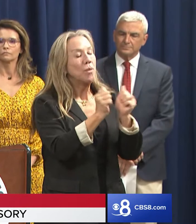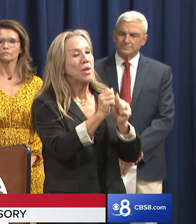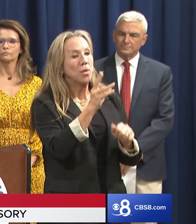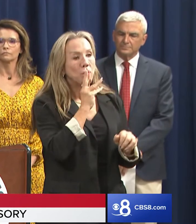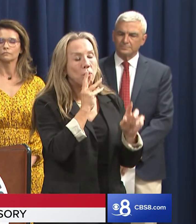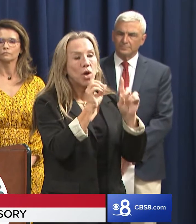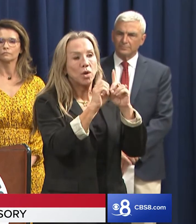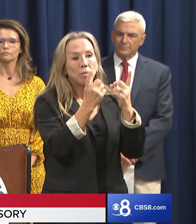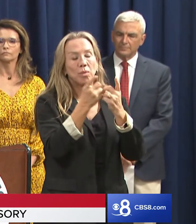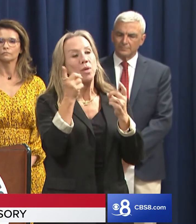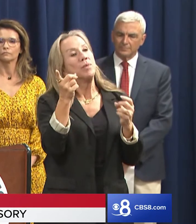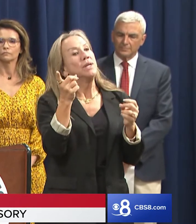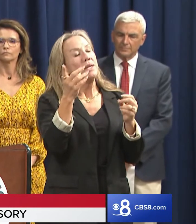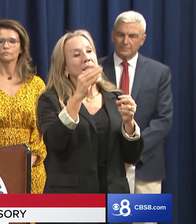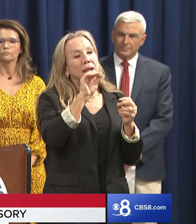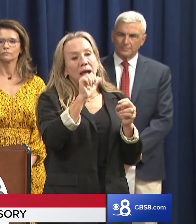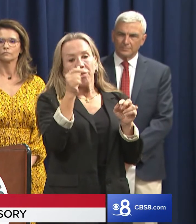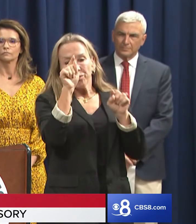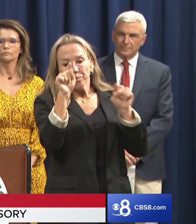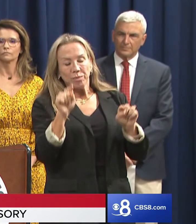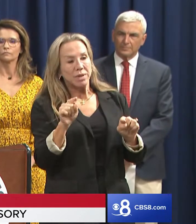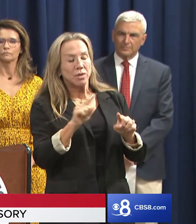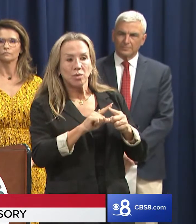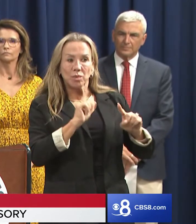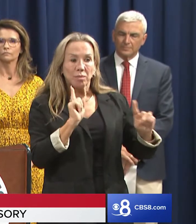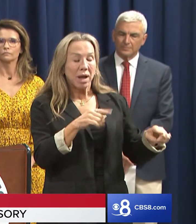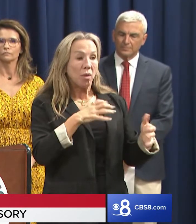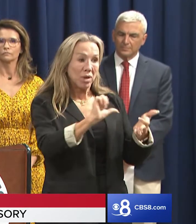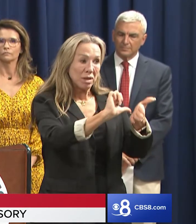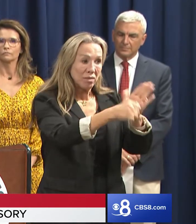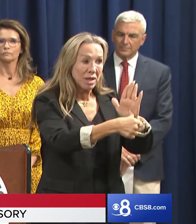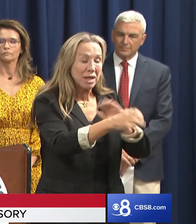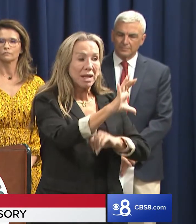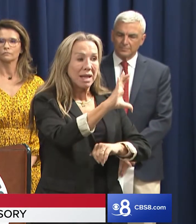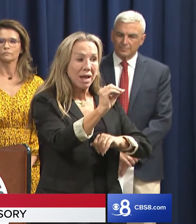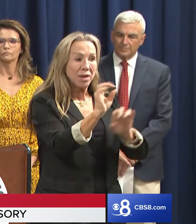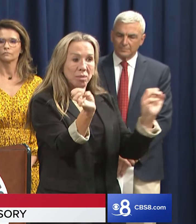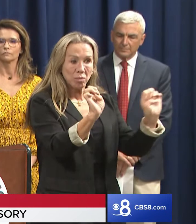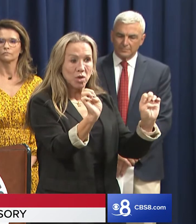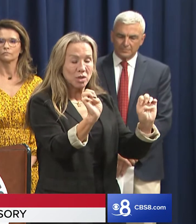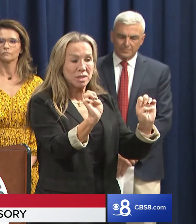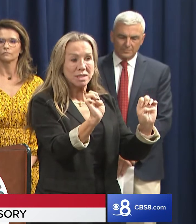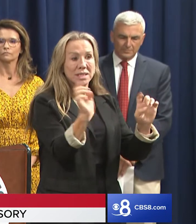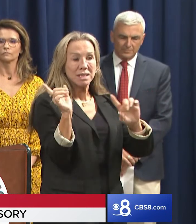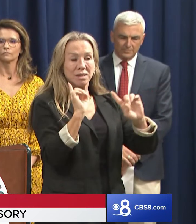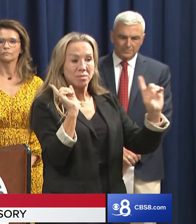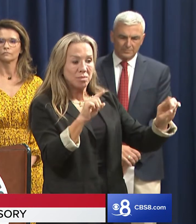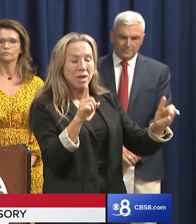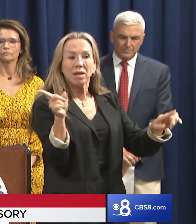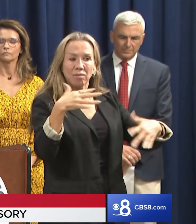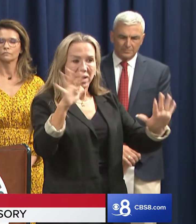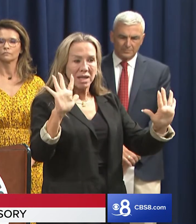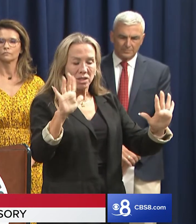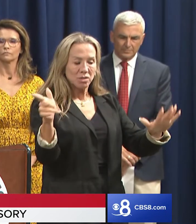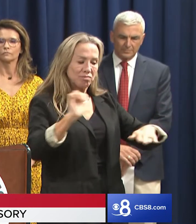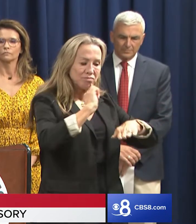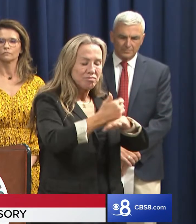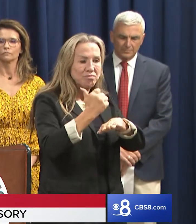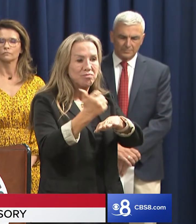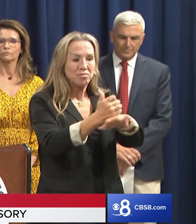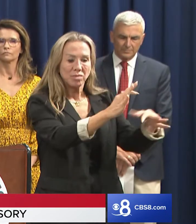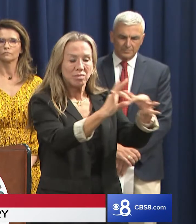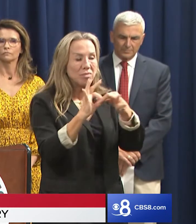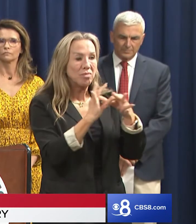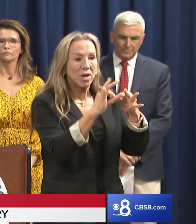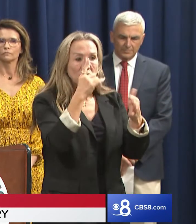agencies in response to the situation. Want to make sure I emphasize that our county emergency operations has been activated and is setting up coordination